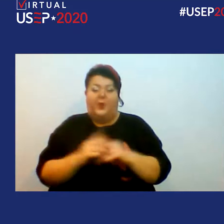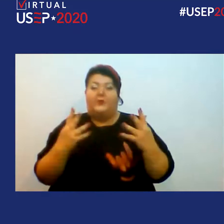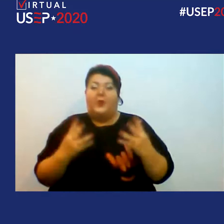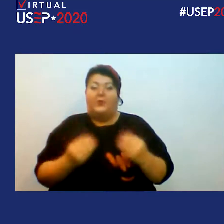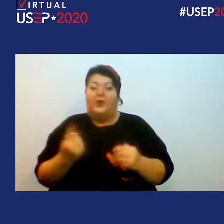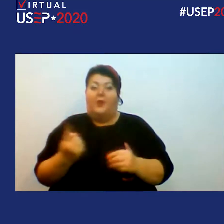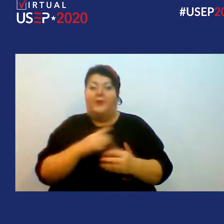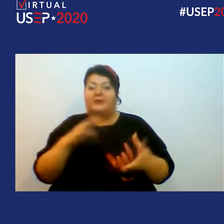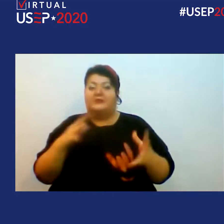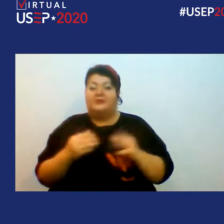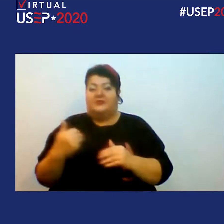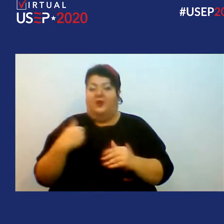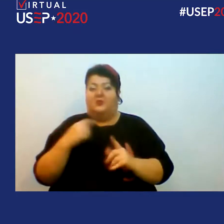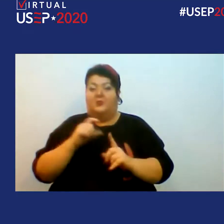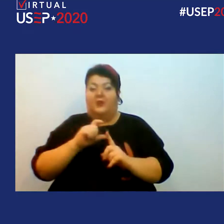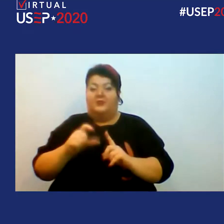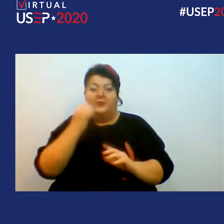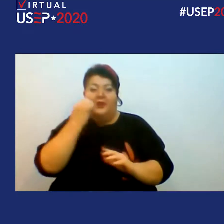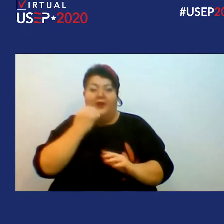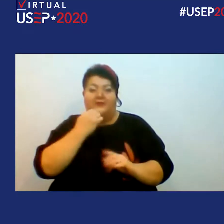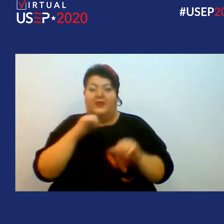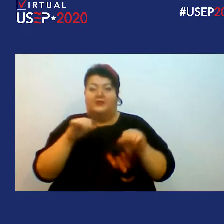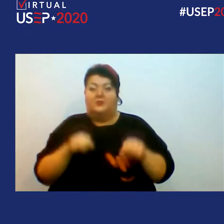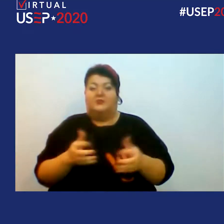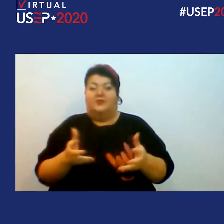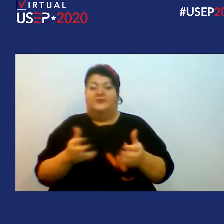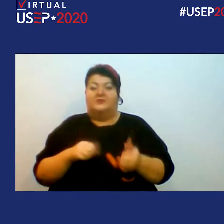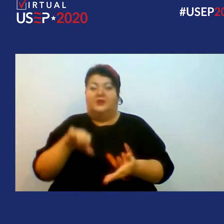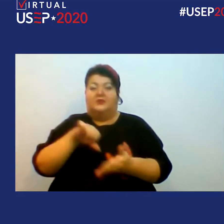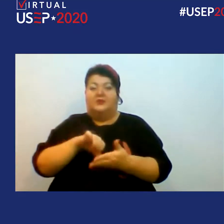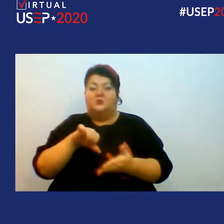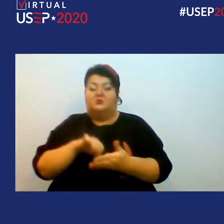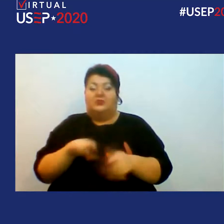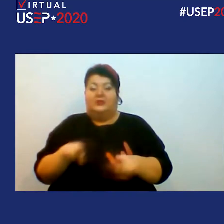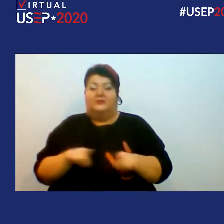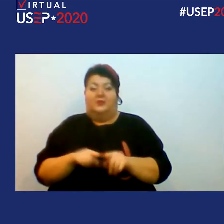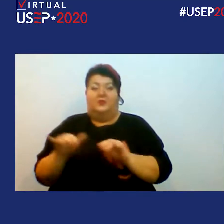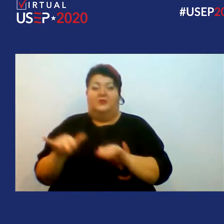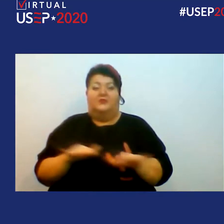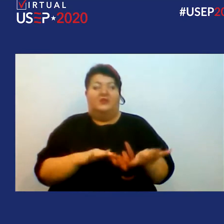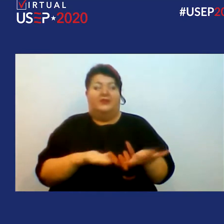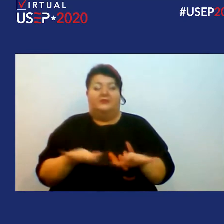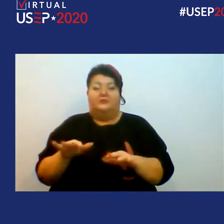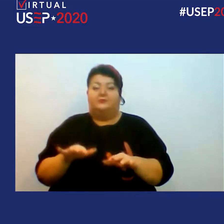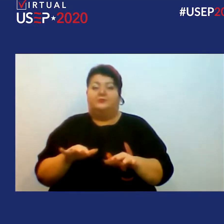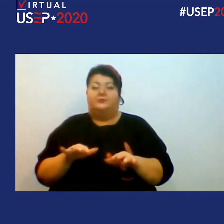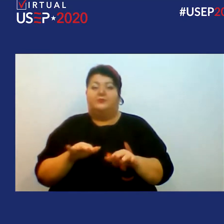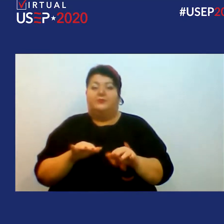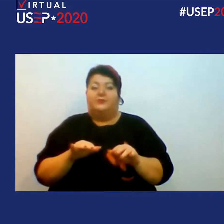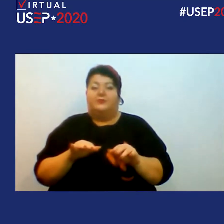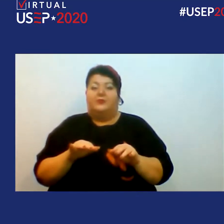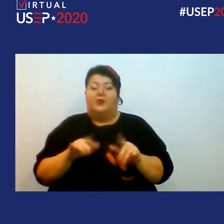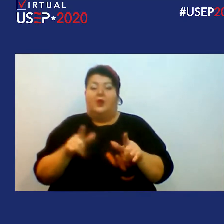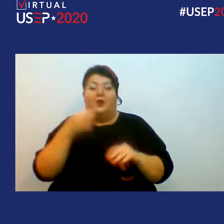to better protect the rights of people with disabilities? Do you borrow experience of other countries? Good